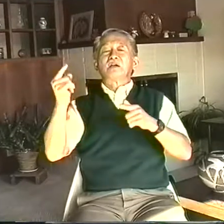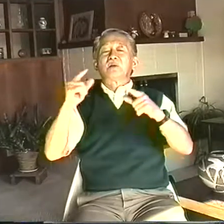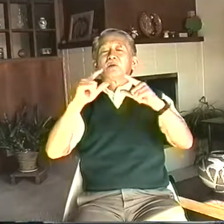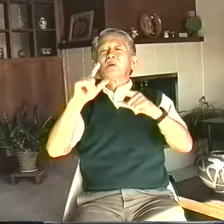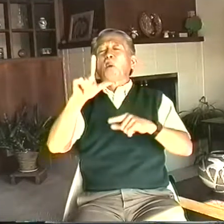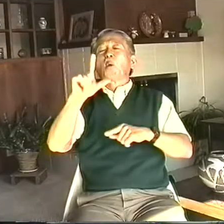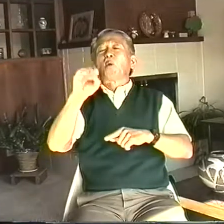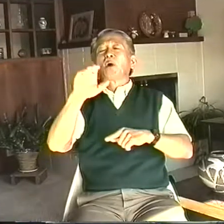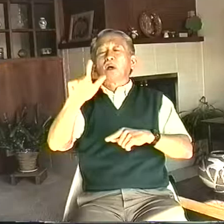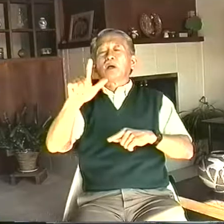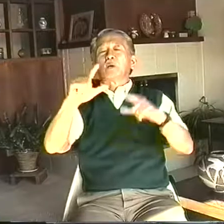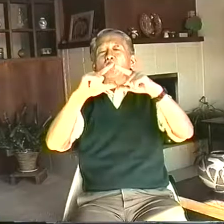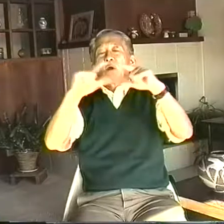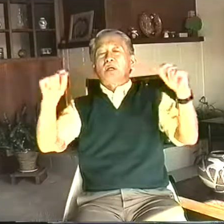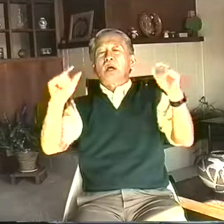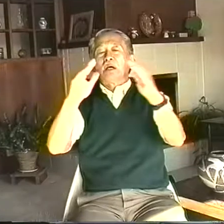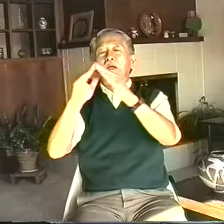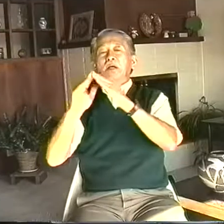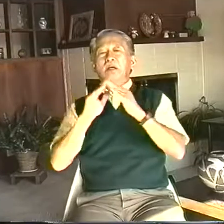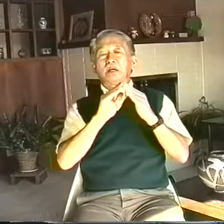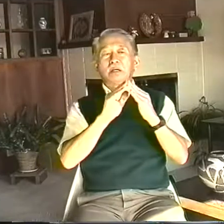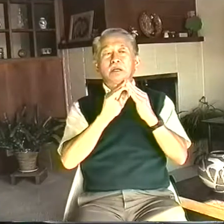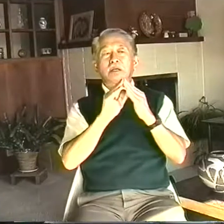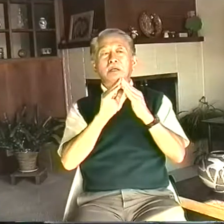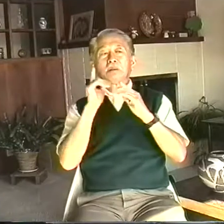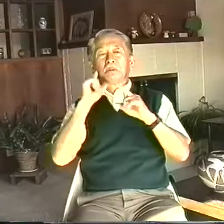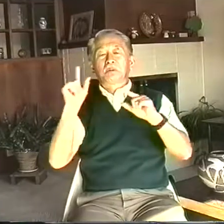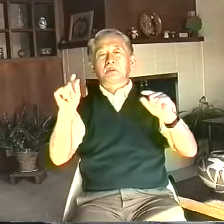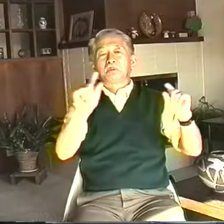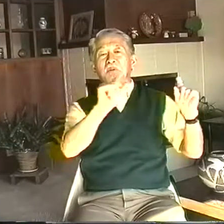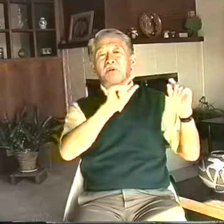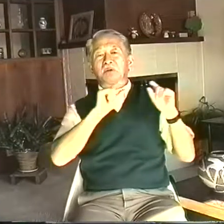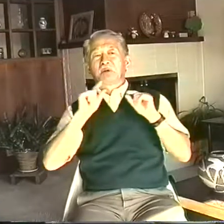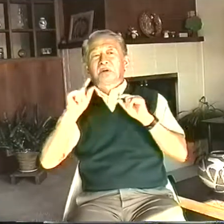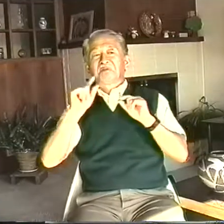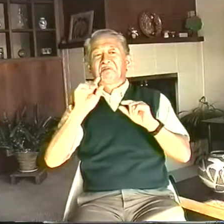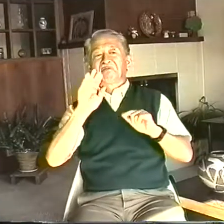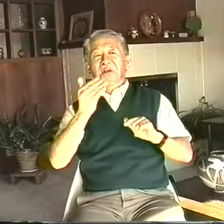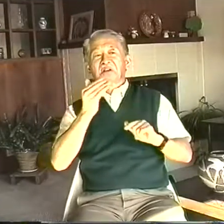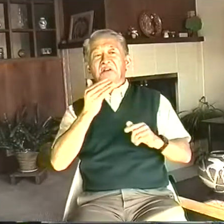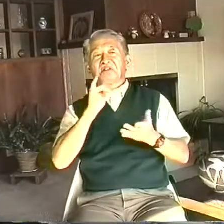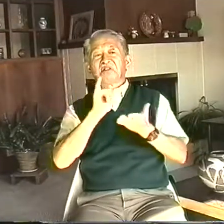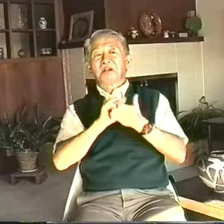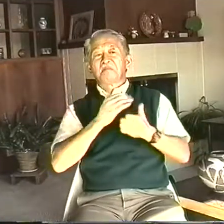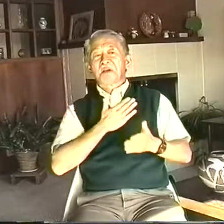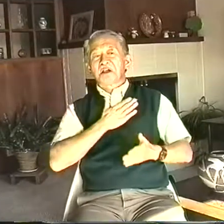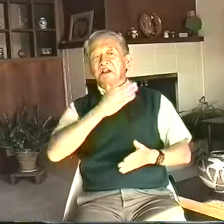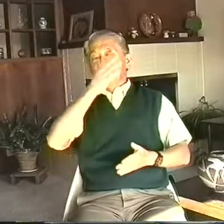My father was fortunate. The local residents of Japantown